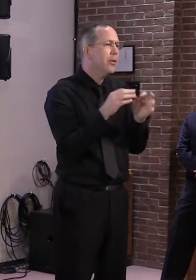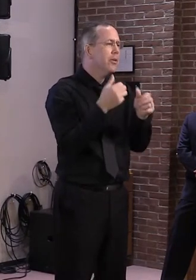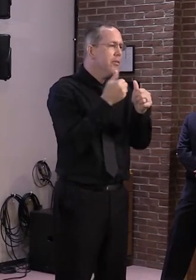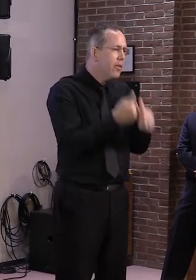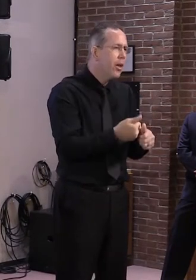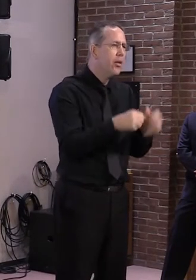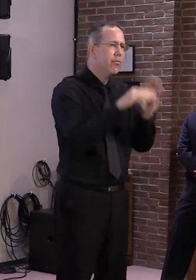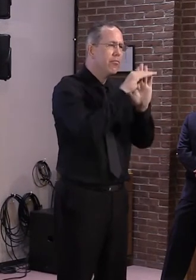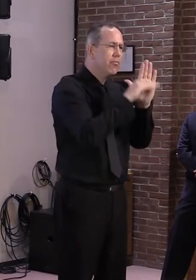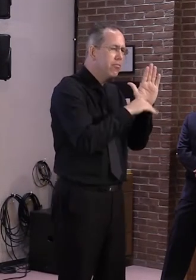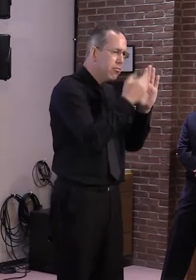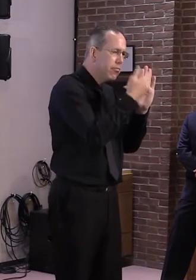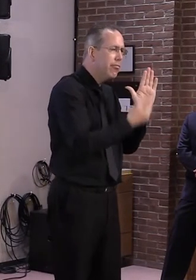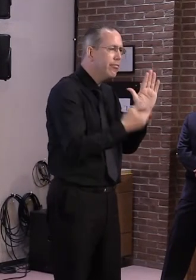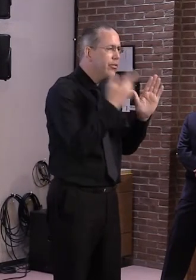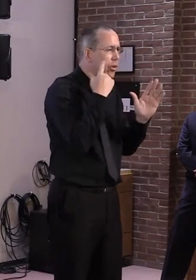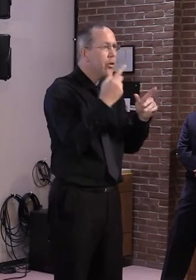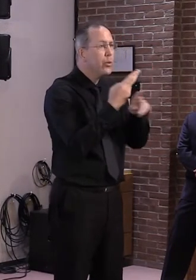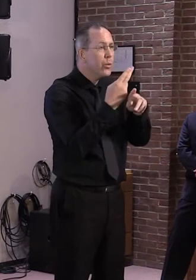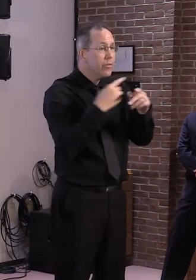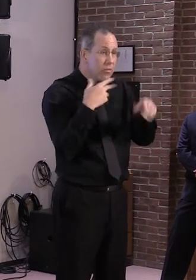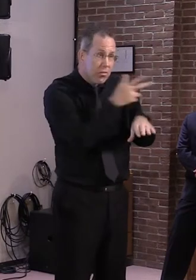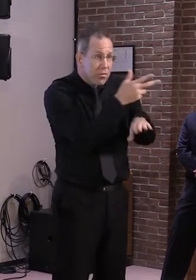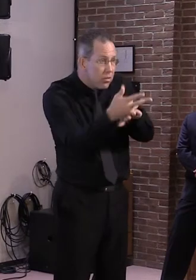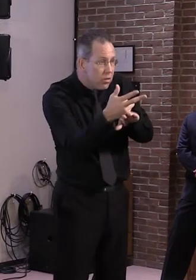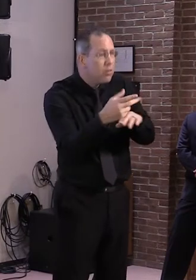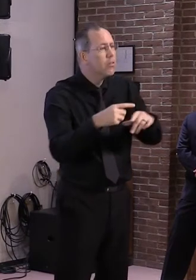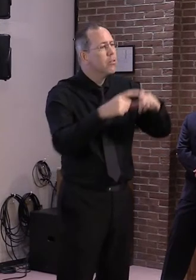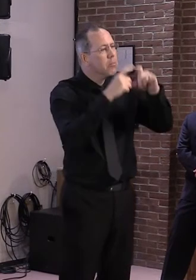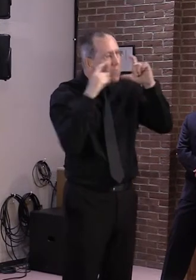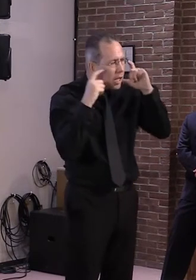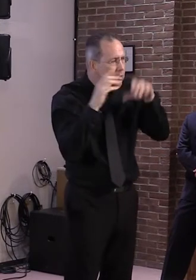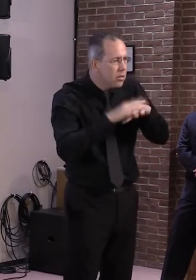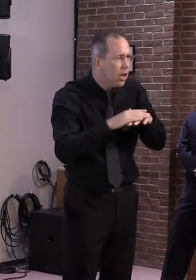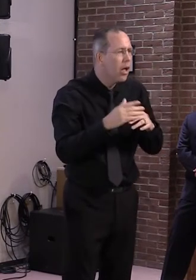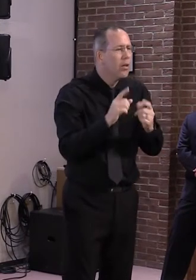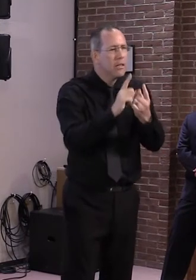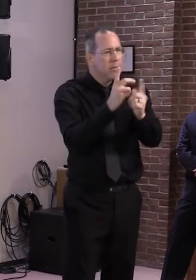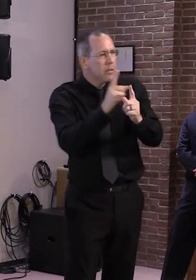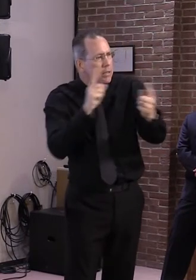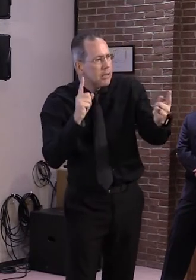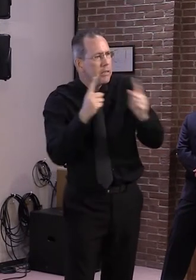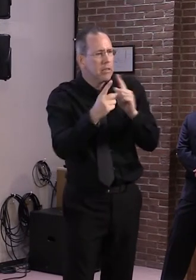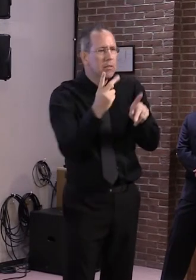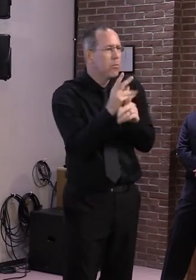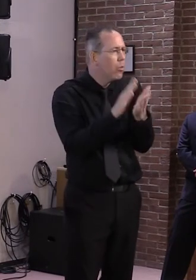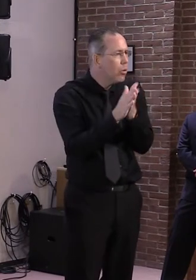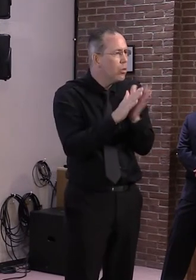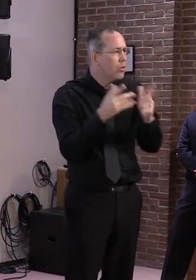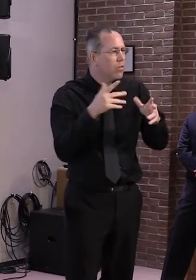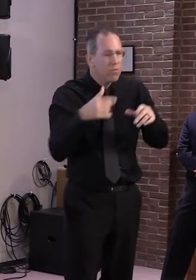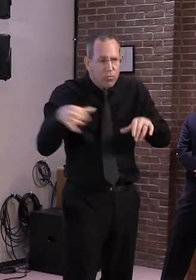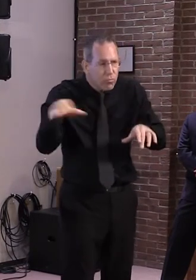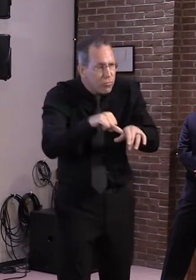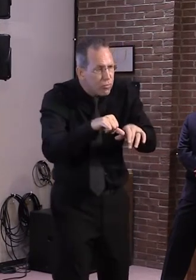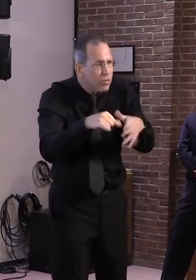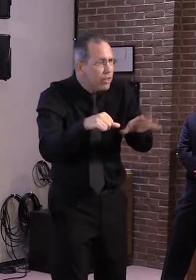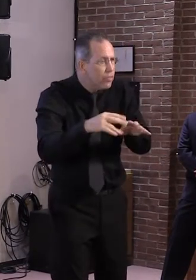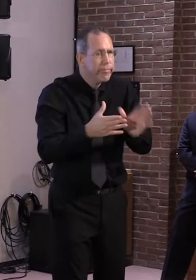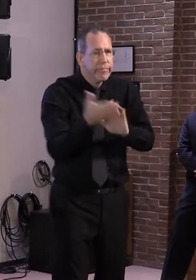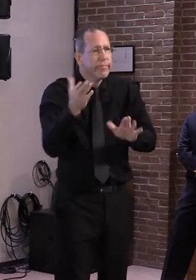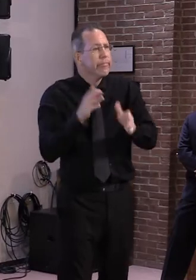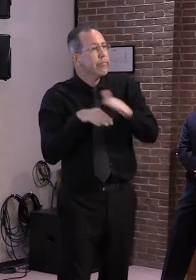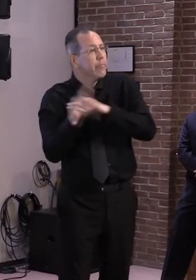into a location. Just adhere to those common sense measures, and I think you'll get here safely.